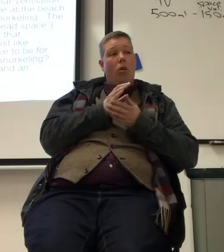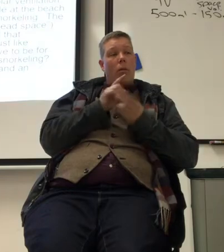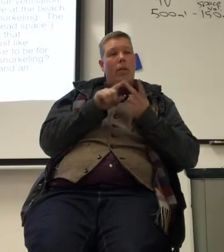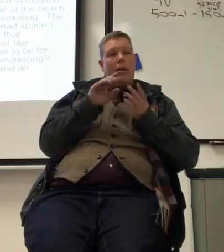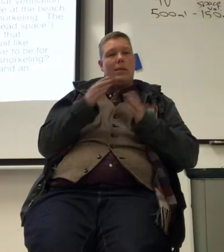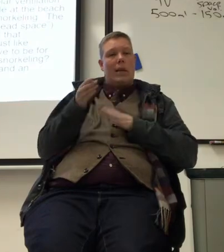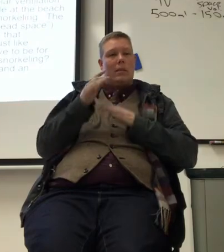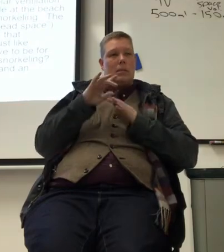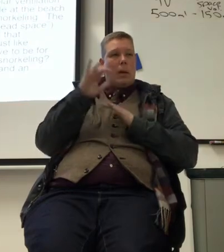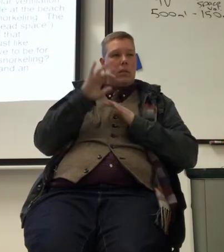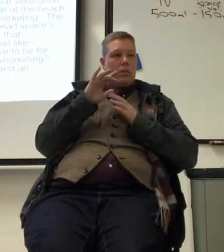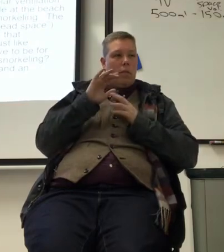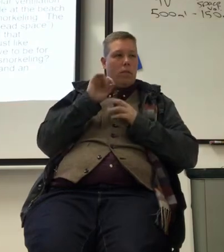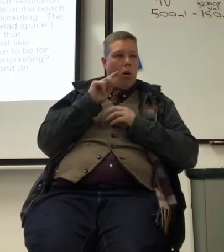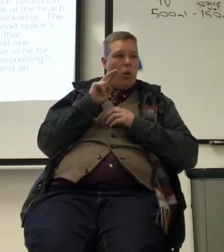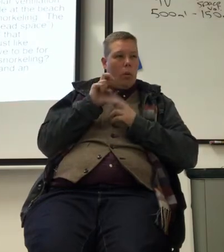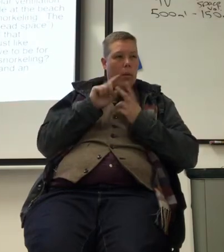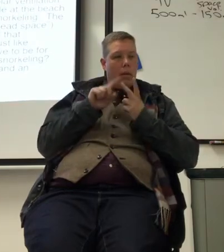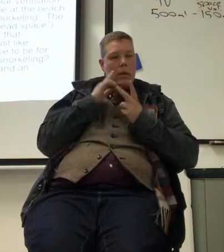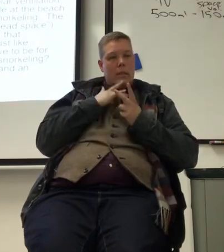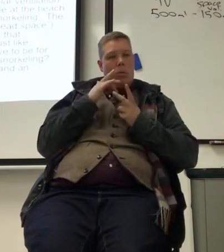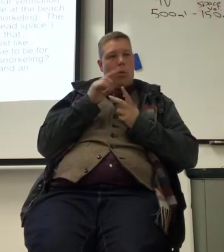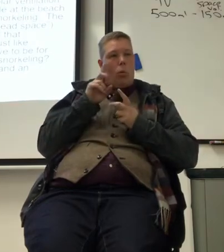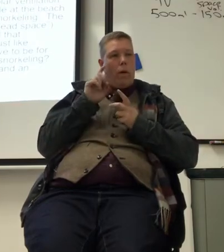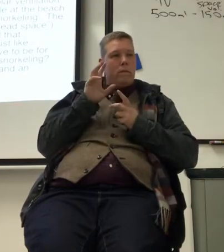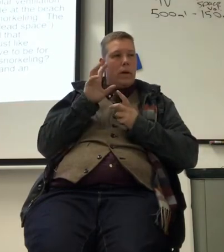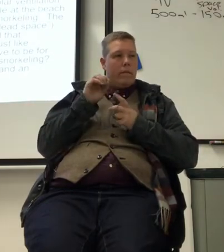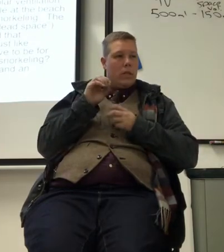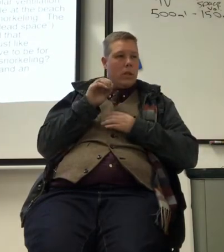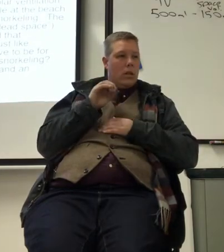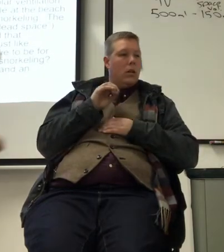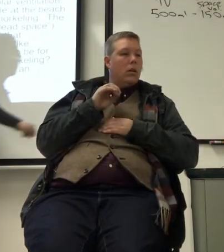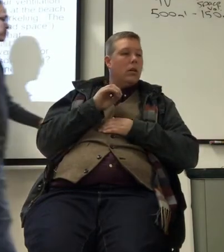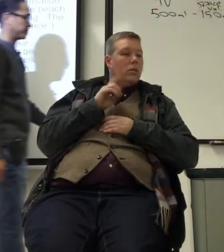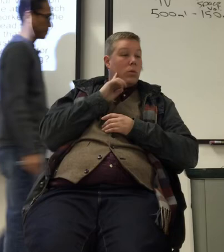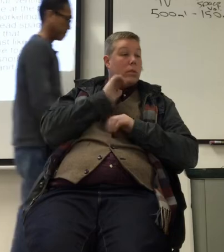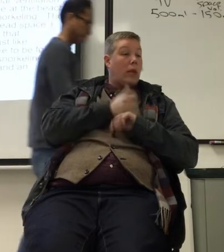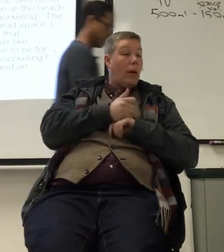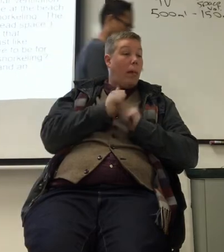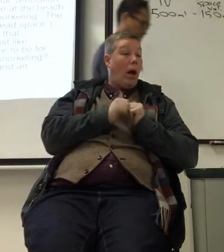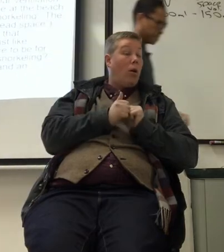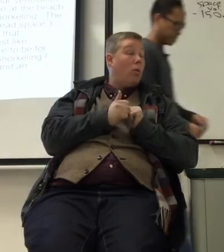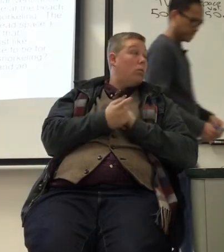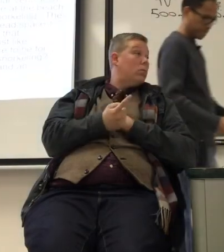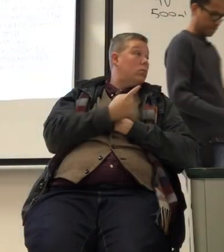typical 500-150. So how you can set that up is,